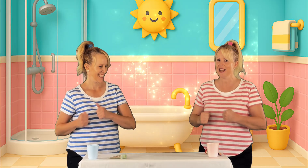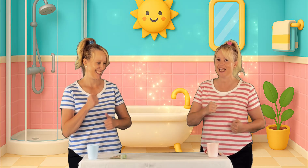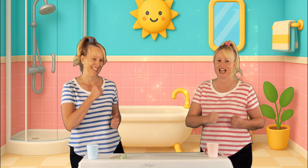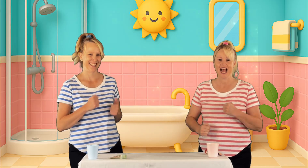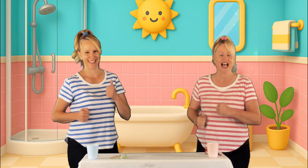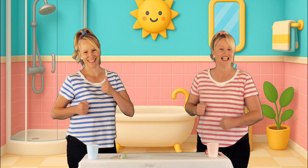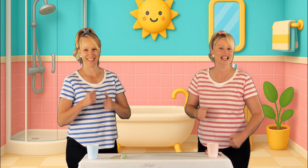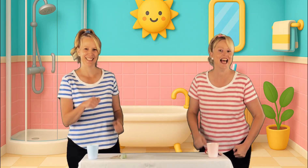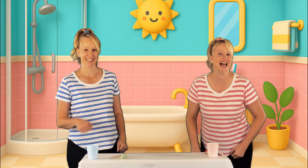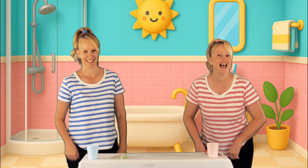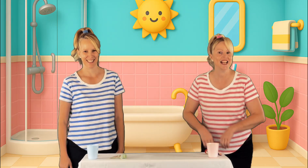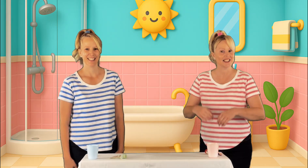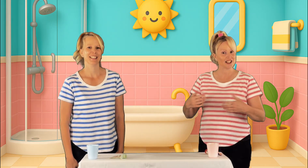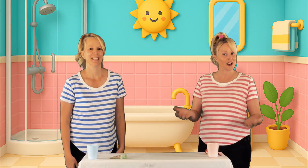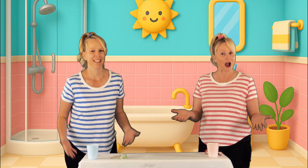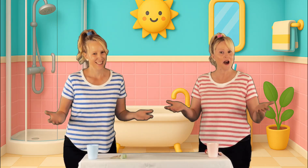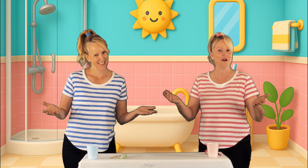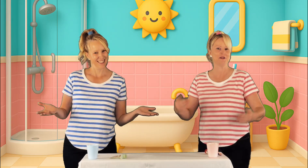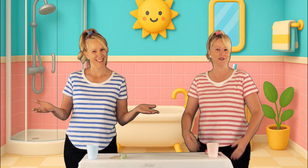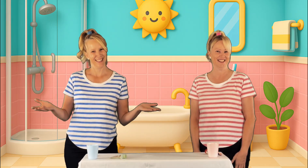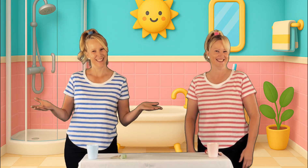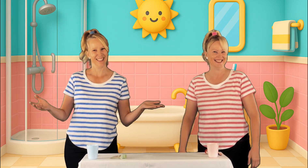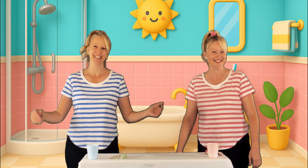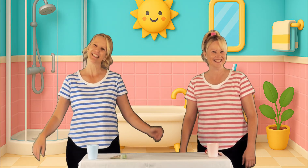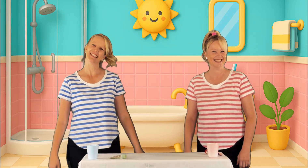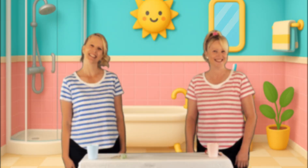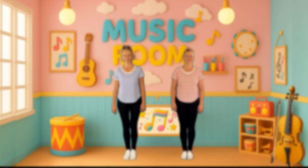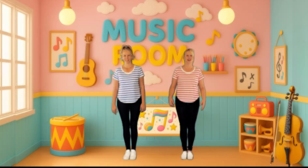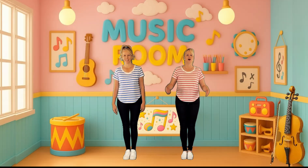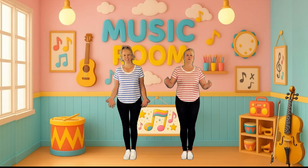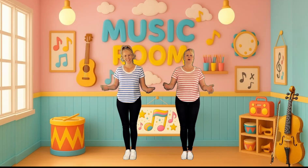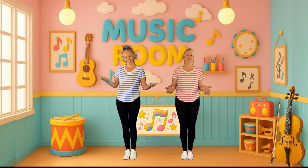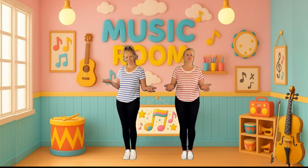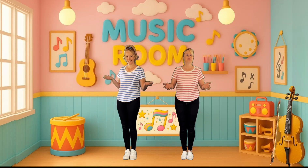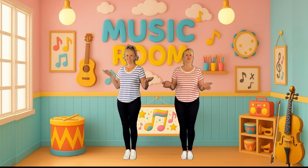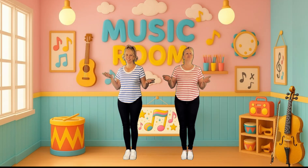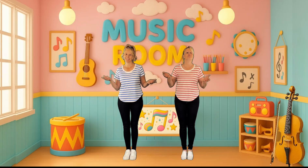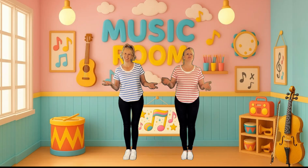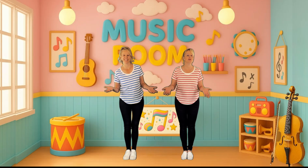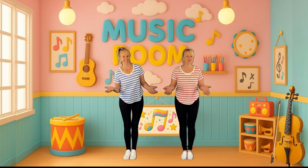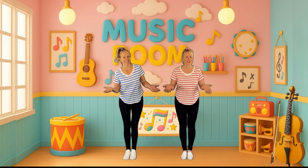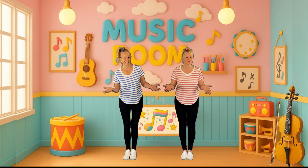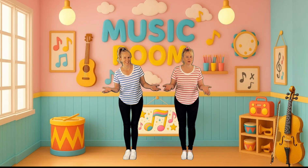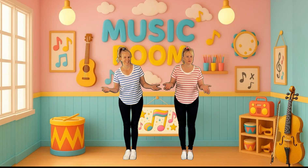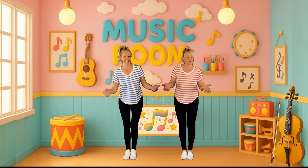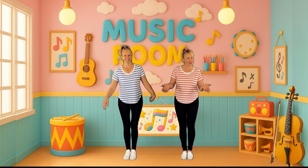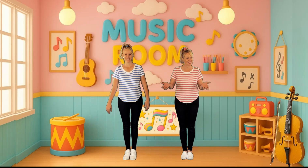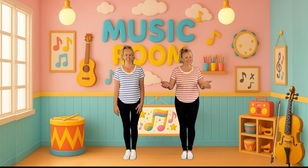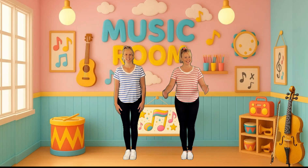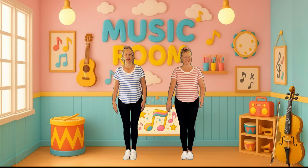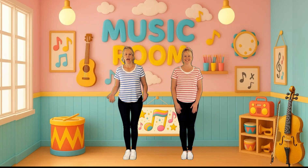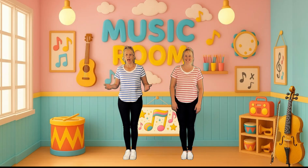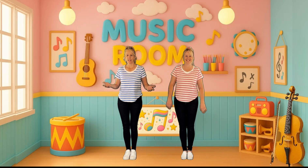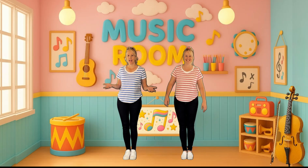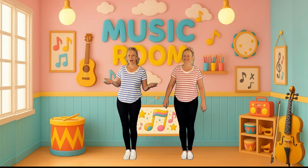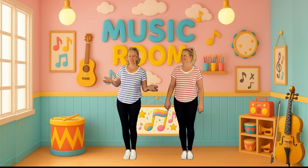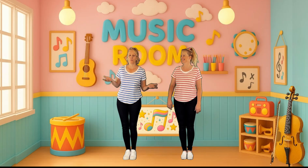moving. Let's go. Welcome to the music room, friends. Now that we